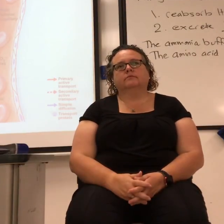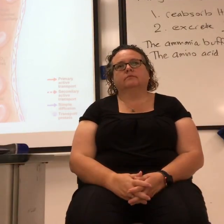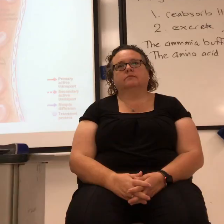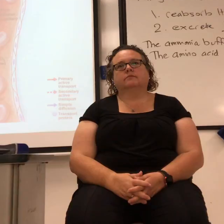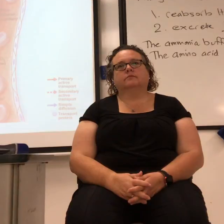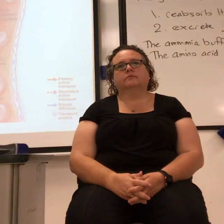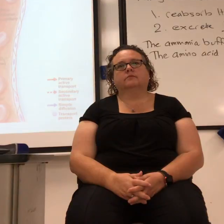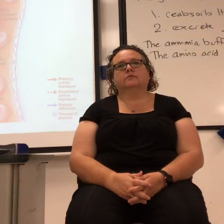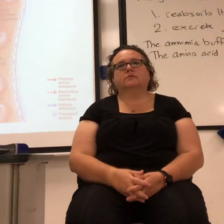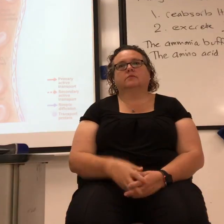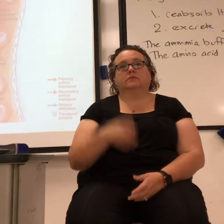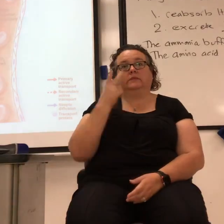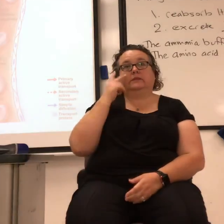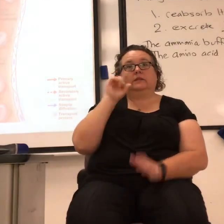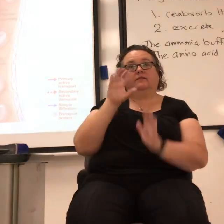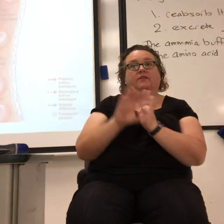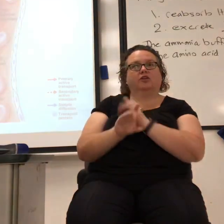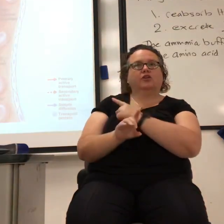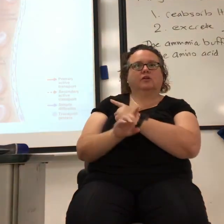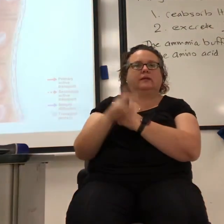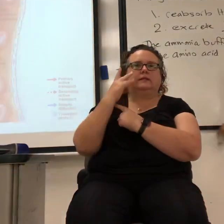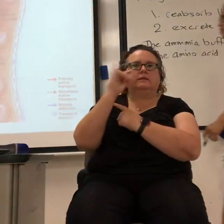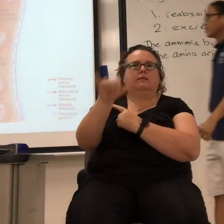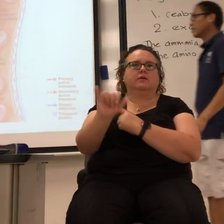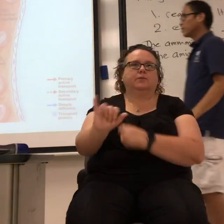And so you need to look at the figure to see that.